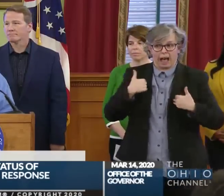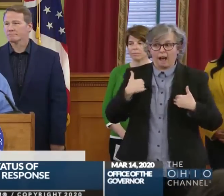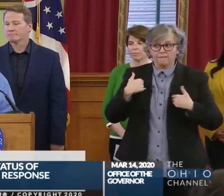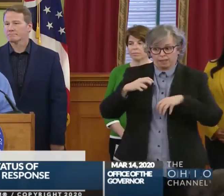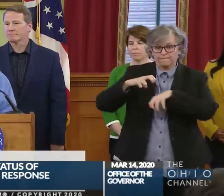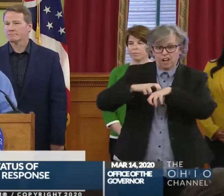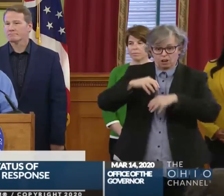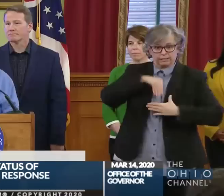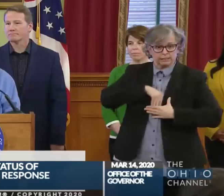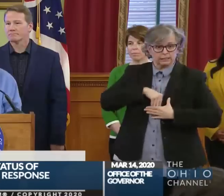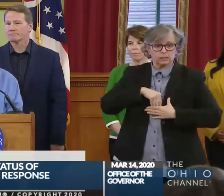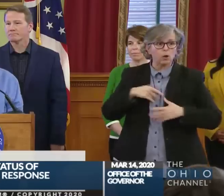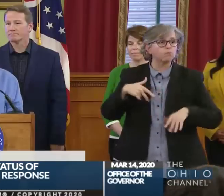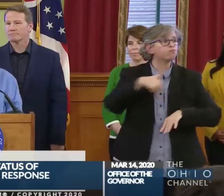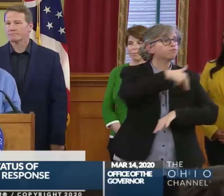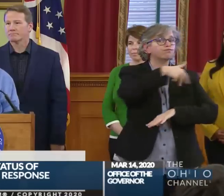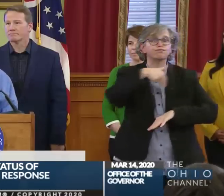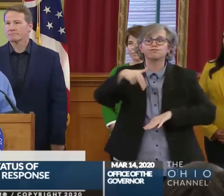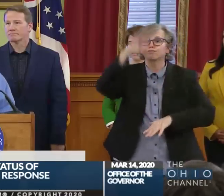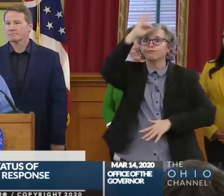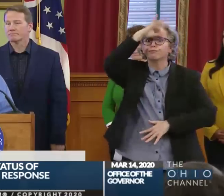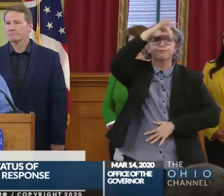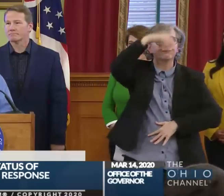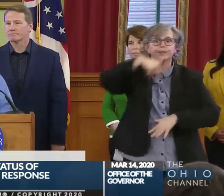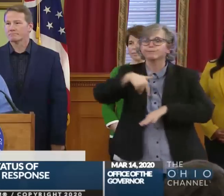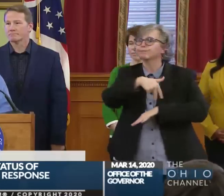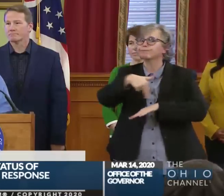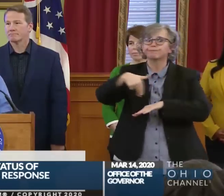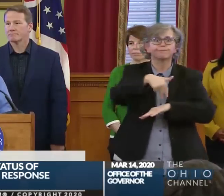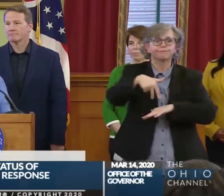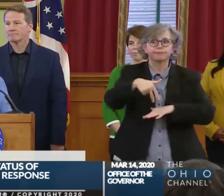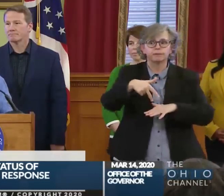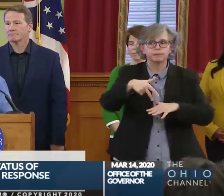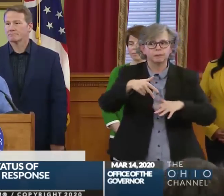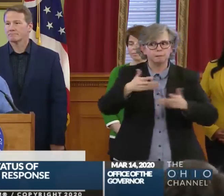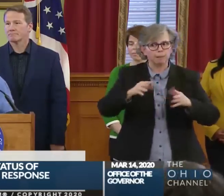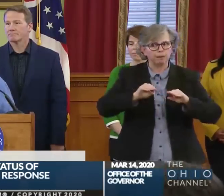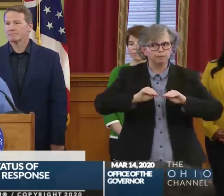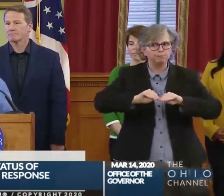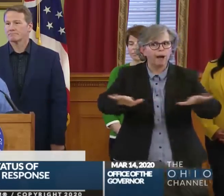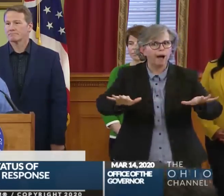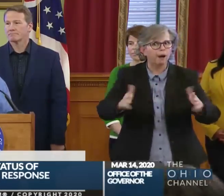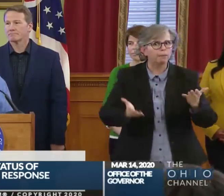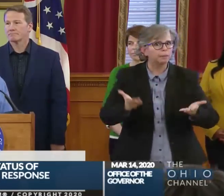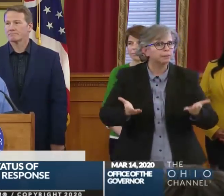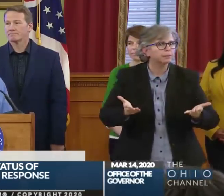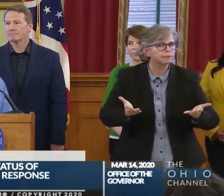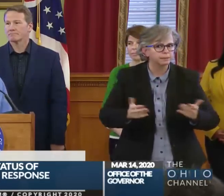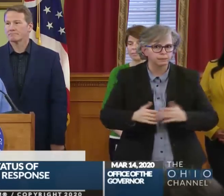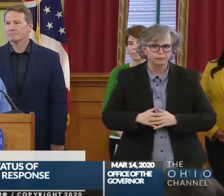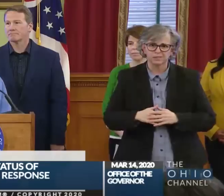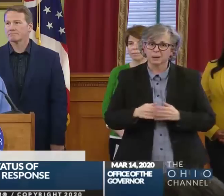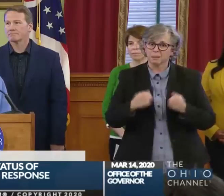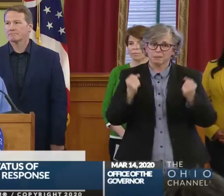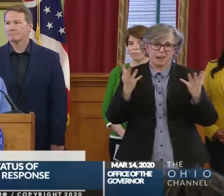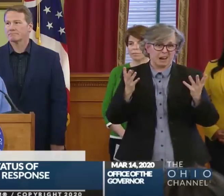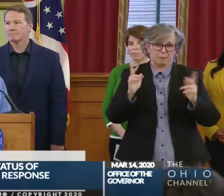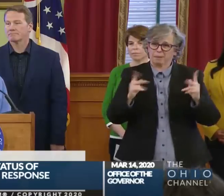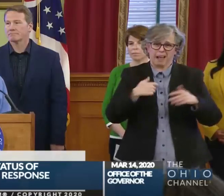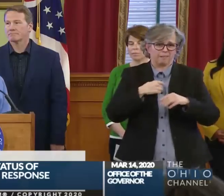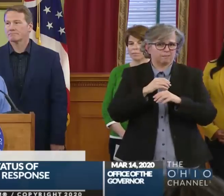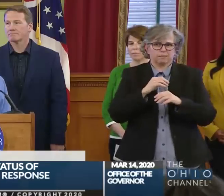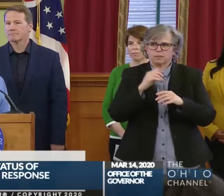Ohio. Many people are spreading it, and many people simply do not know they have it,